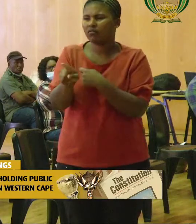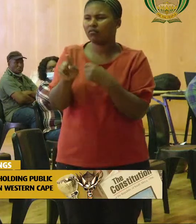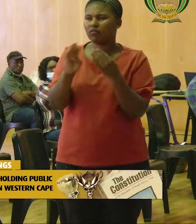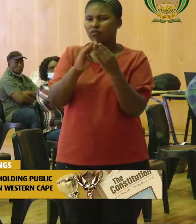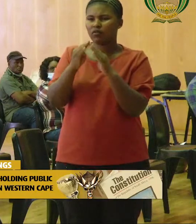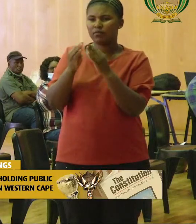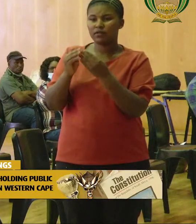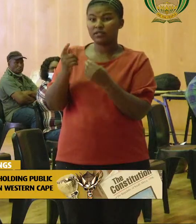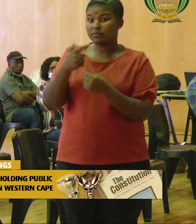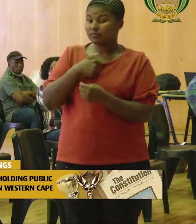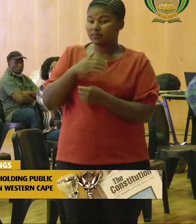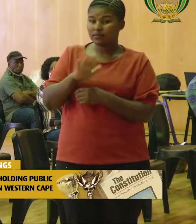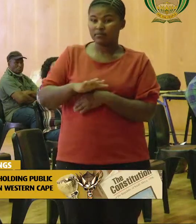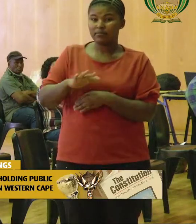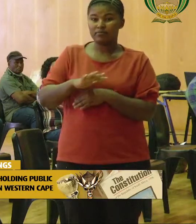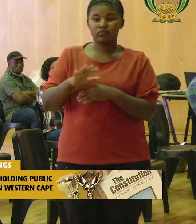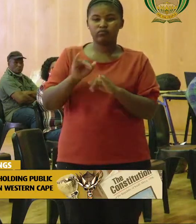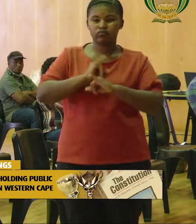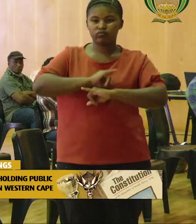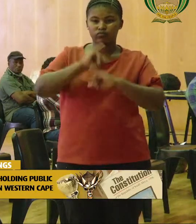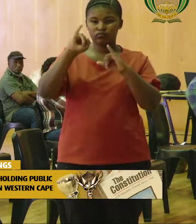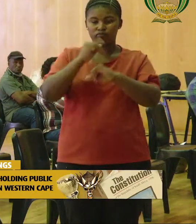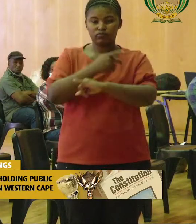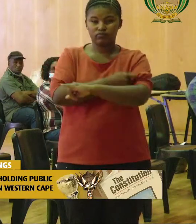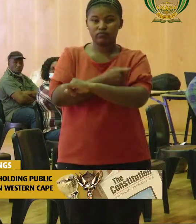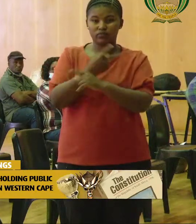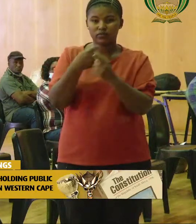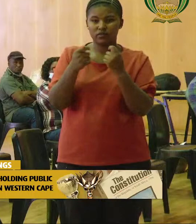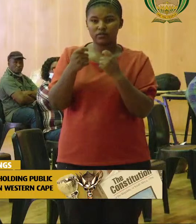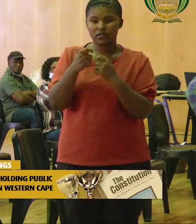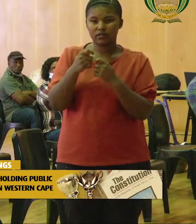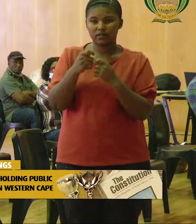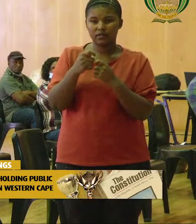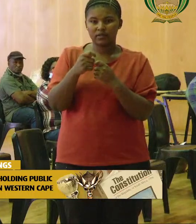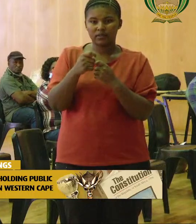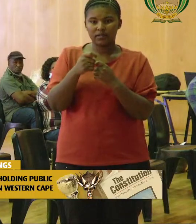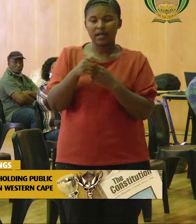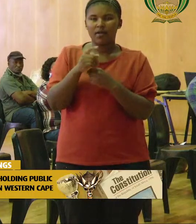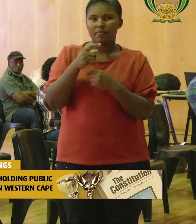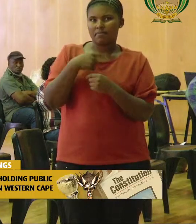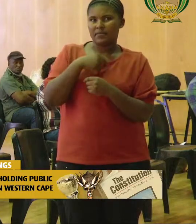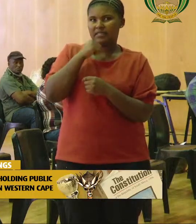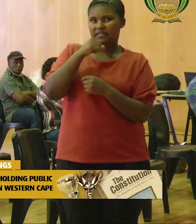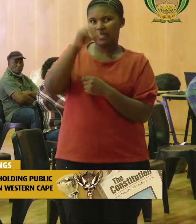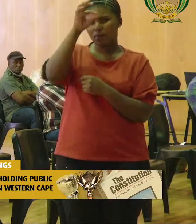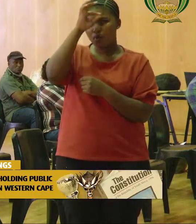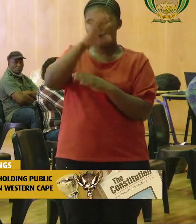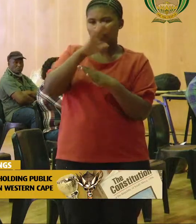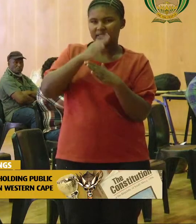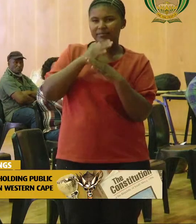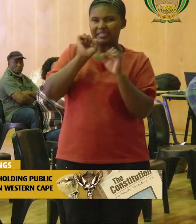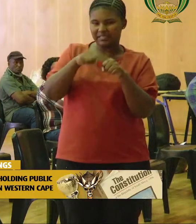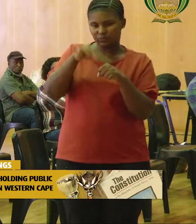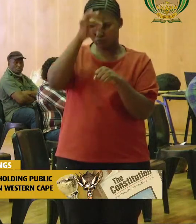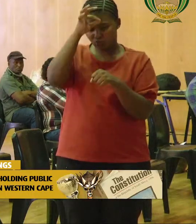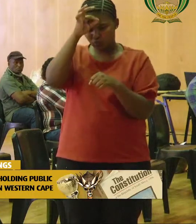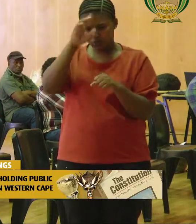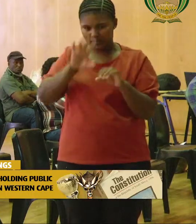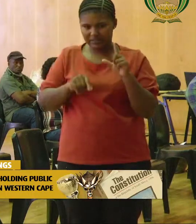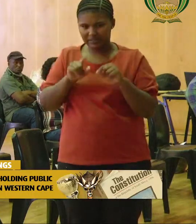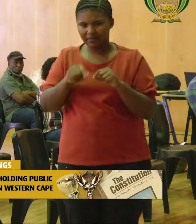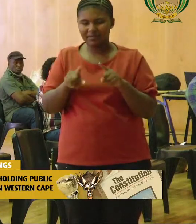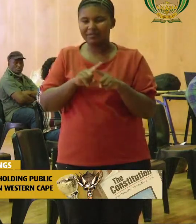kwi-area endihlala kuyo gcwele i-drug dealers. And amapolisa andizukuthi akasebenzi ayazama but ayoyisakala.